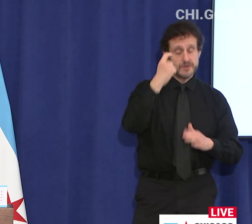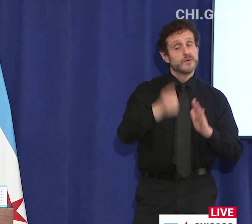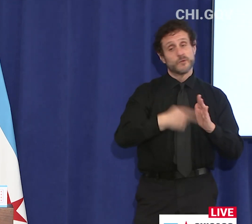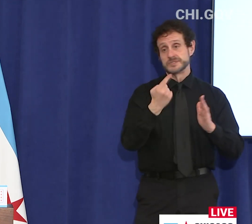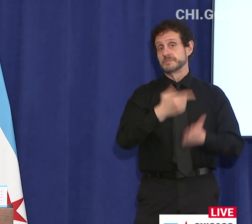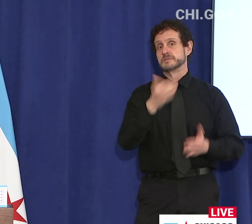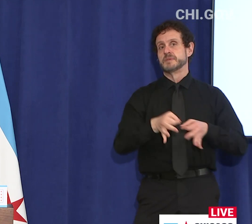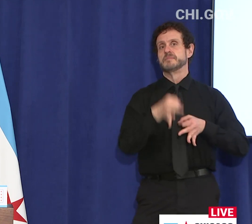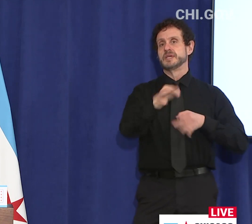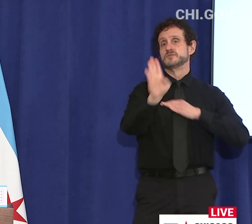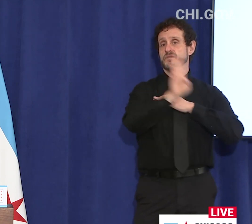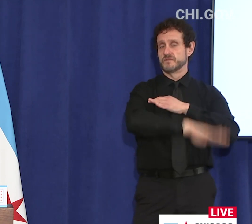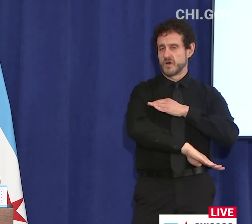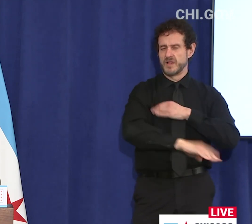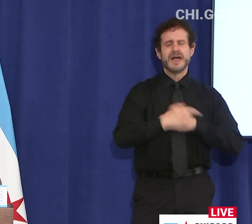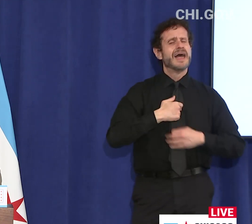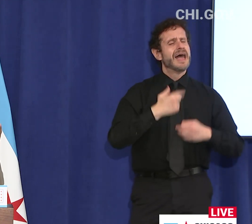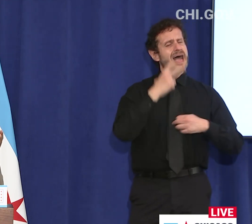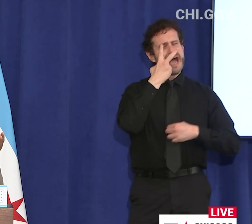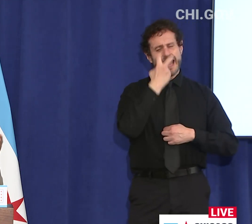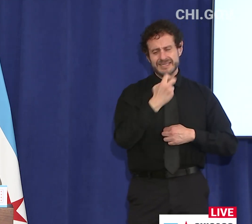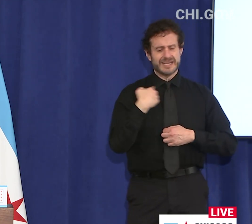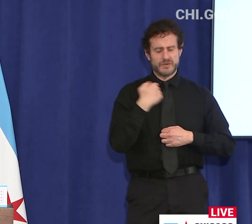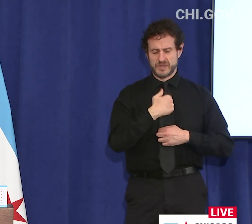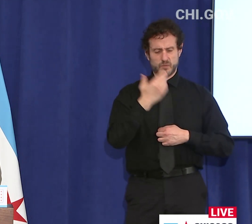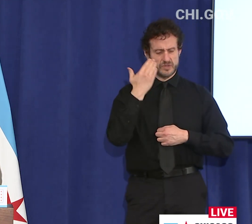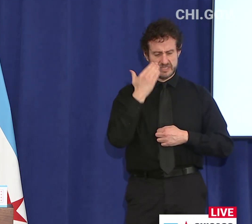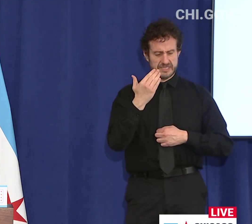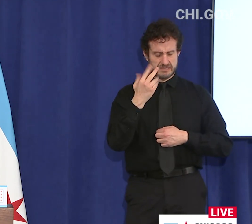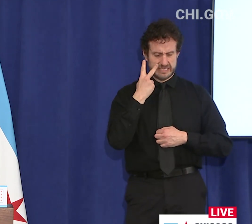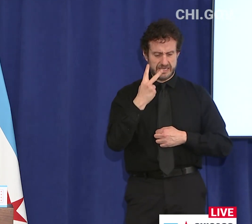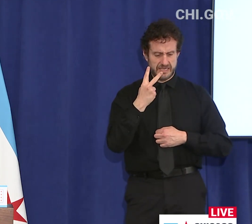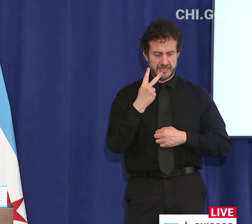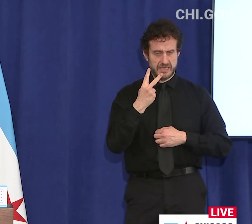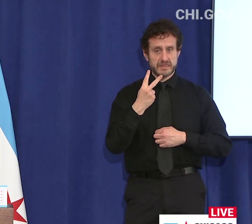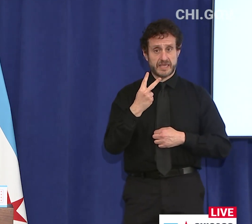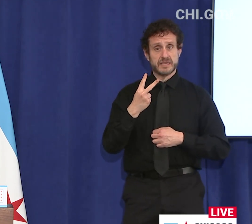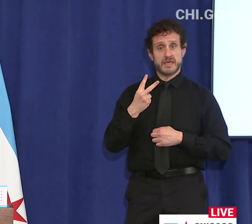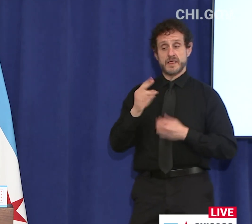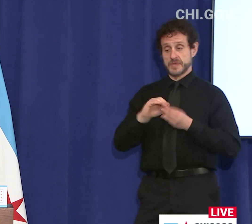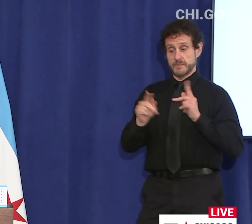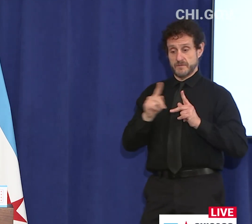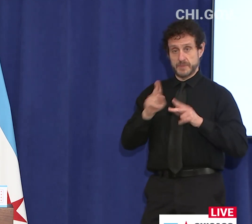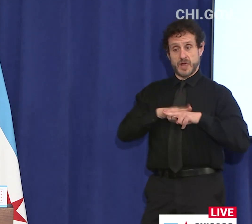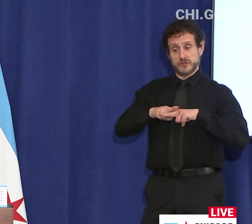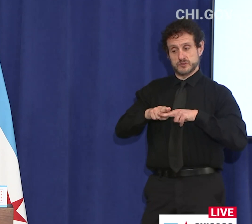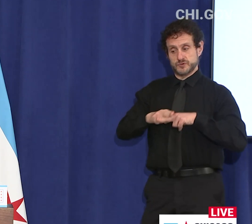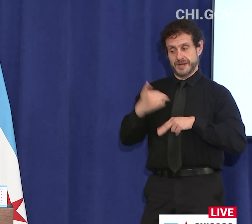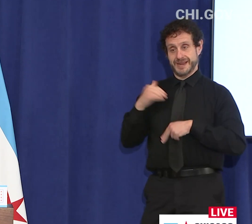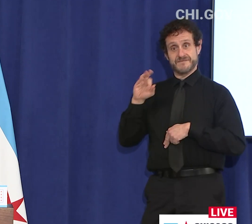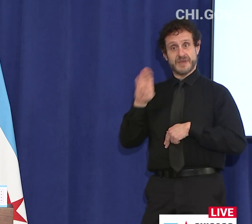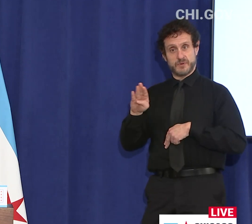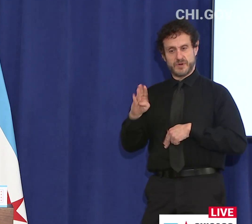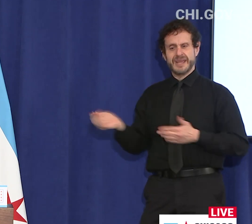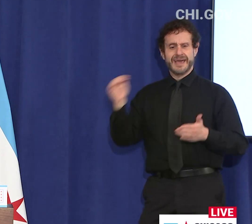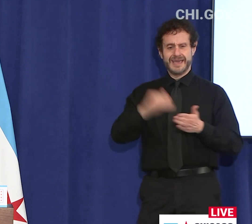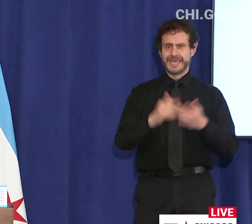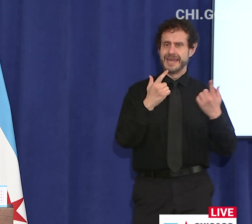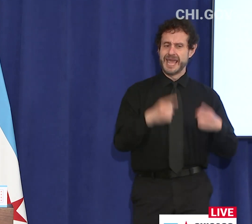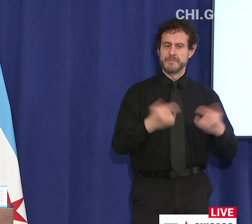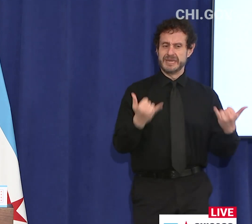even the fall. So I don't think we're going to see, for example, February levels of rush hour. But that's why I'm calling